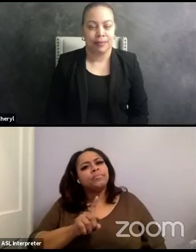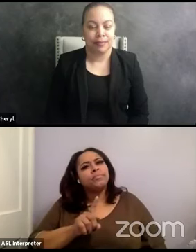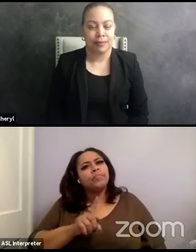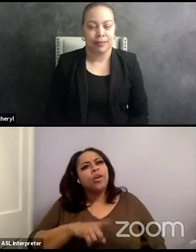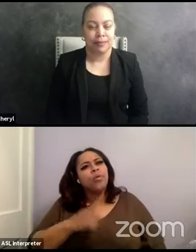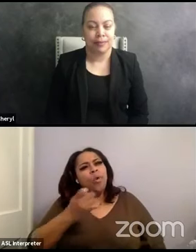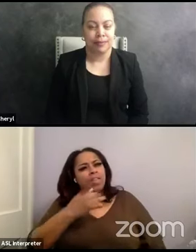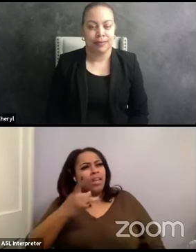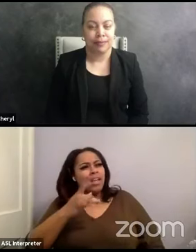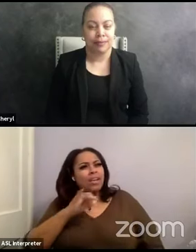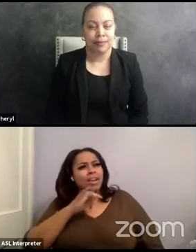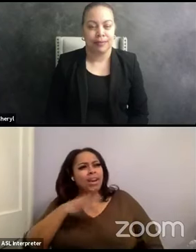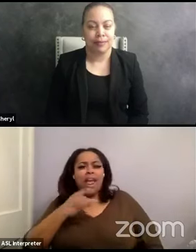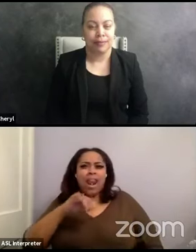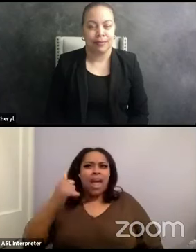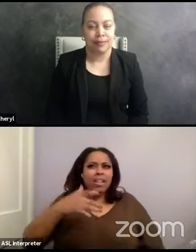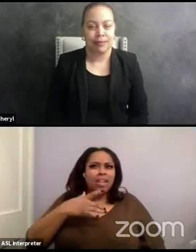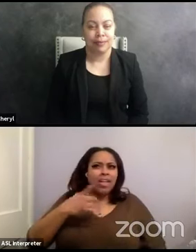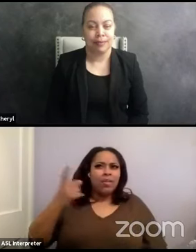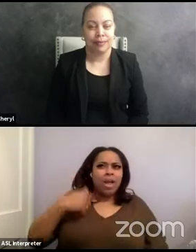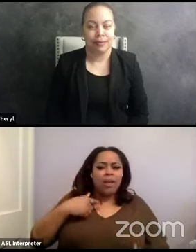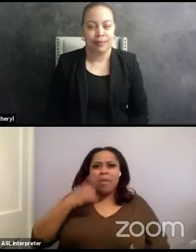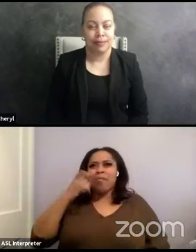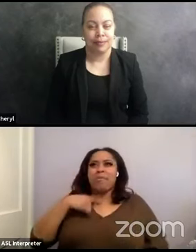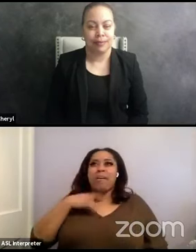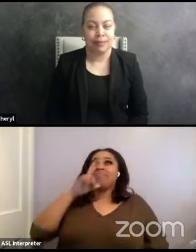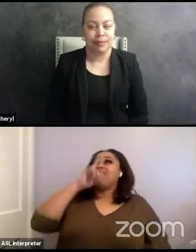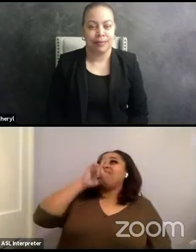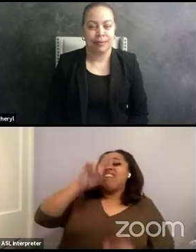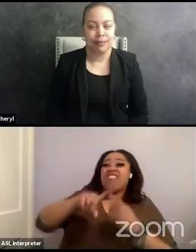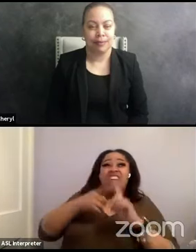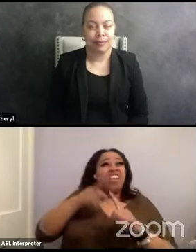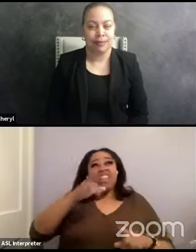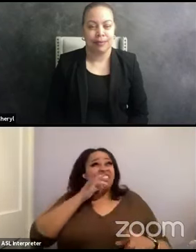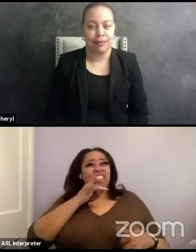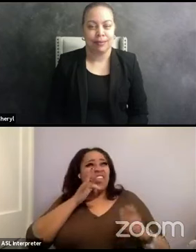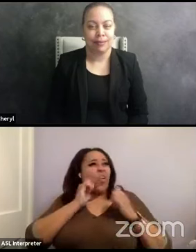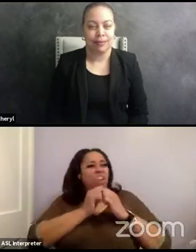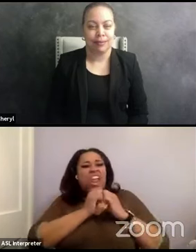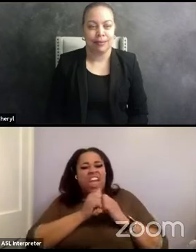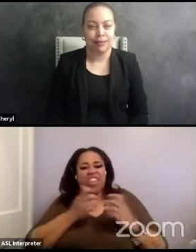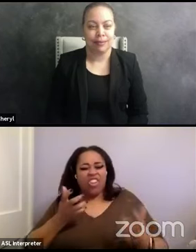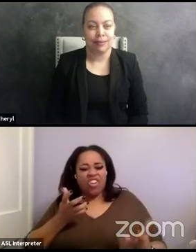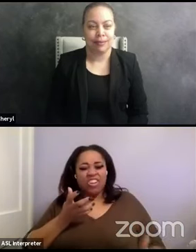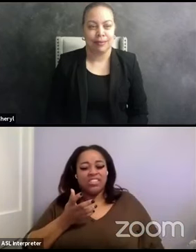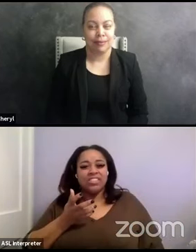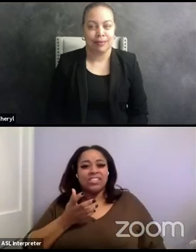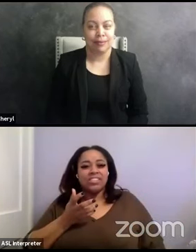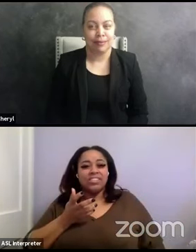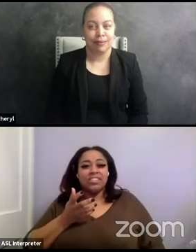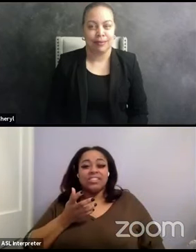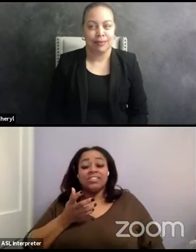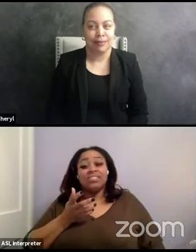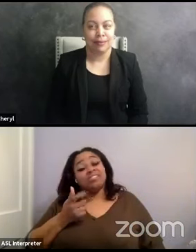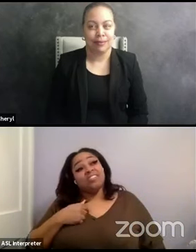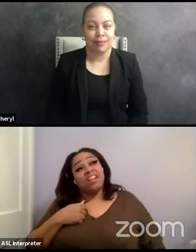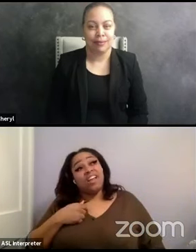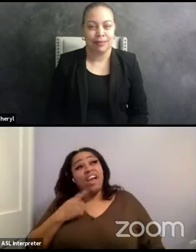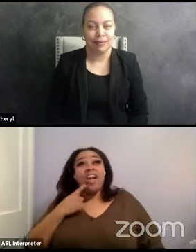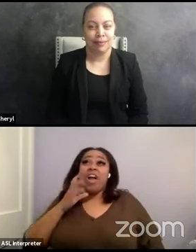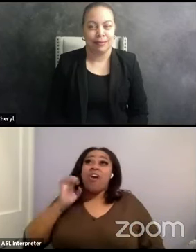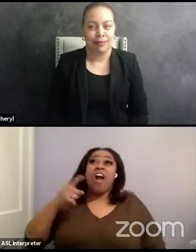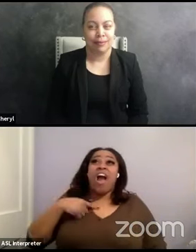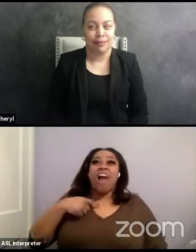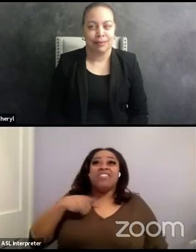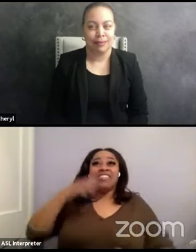things is not like the other. I'm here with my bougie ass friends, and this doesn't go together. Like, you know what I'm saying? And I was like, I was super